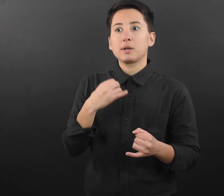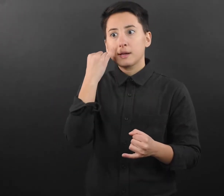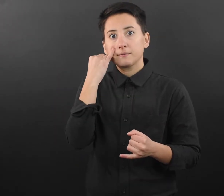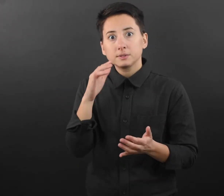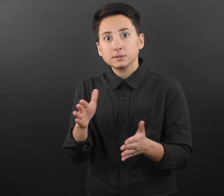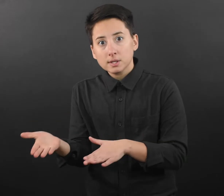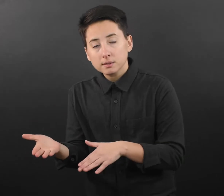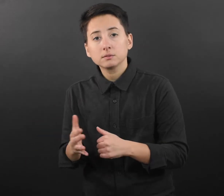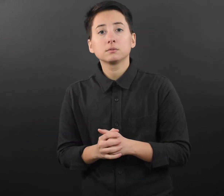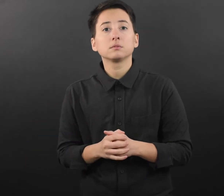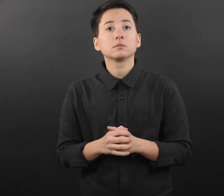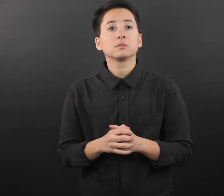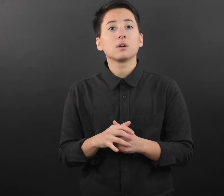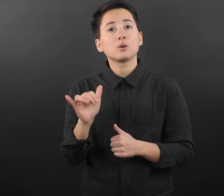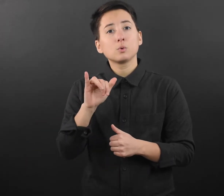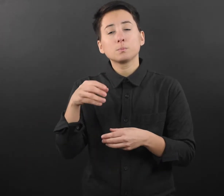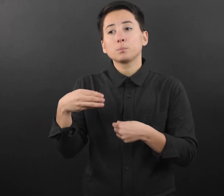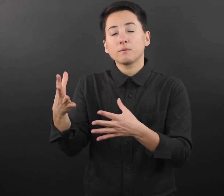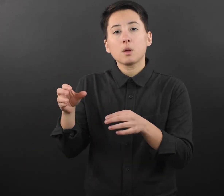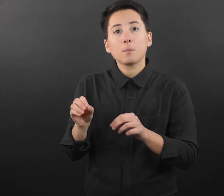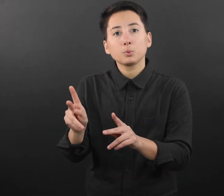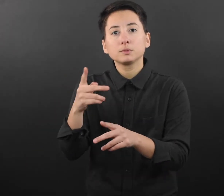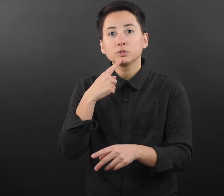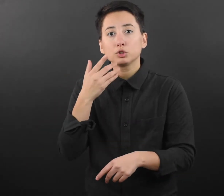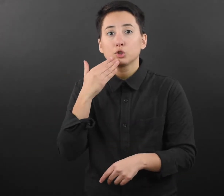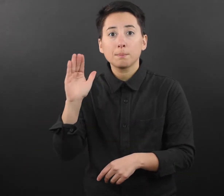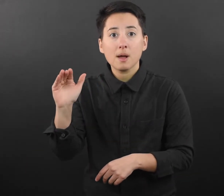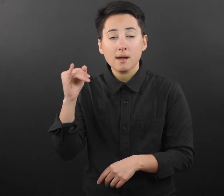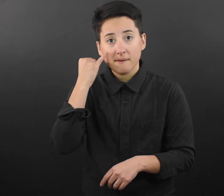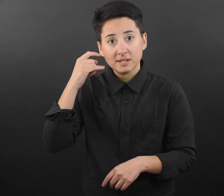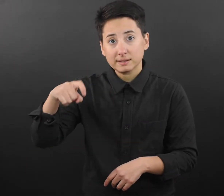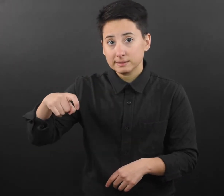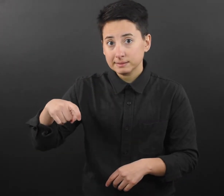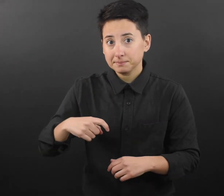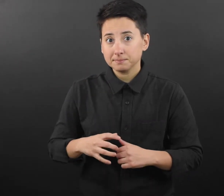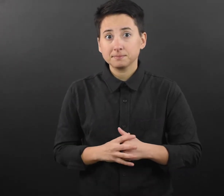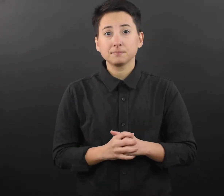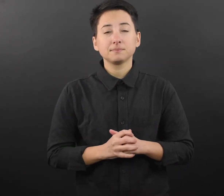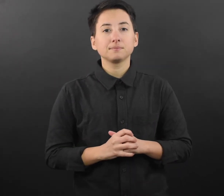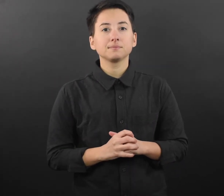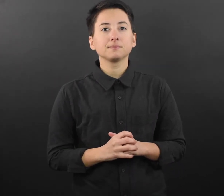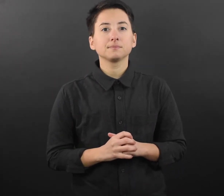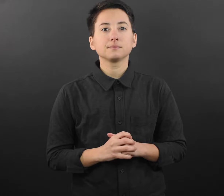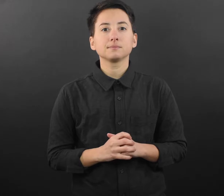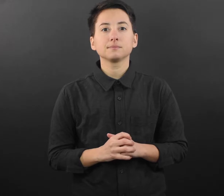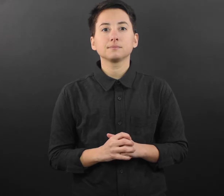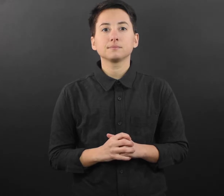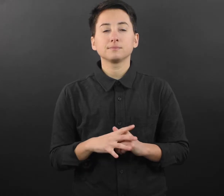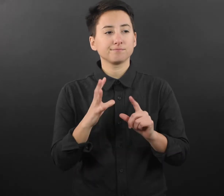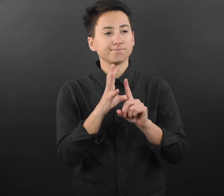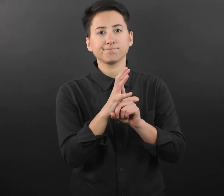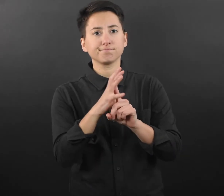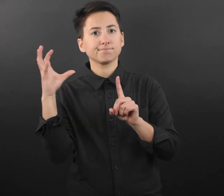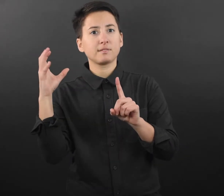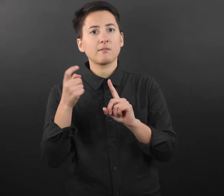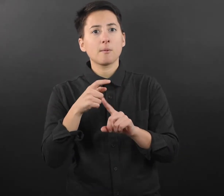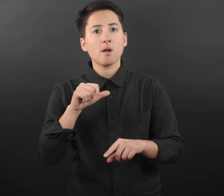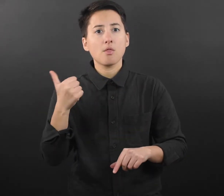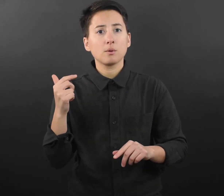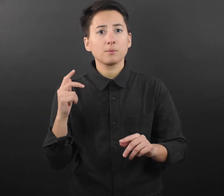To understand last wishes, to provide opportunities to say goodbye.